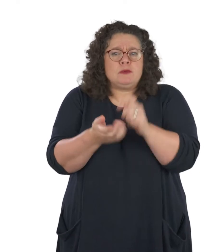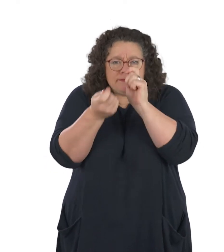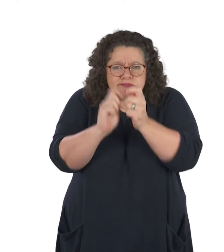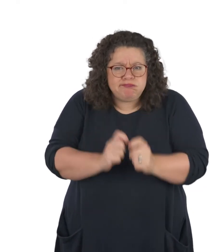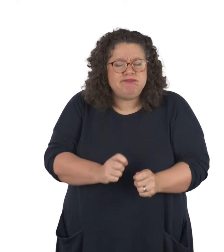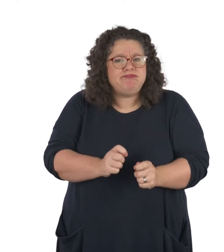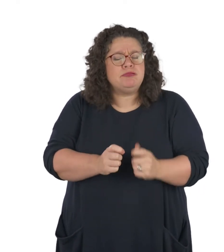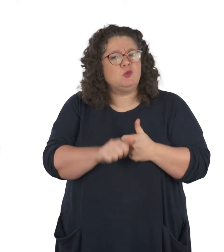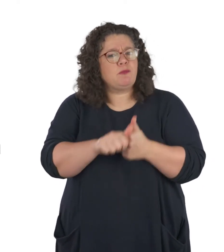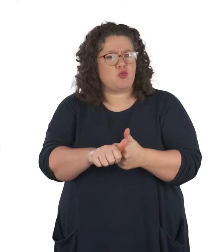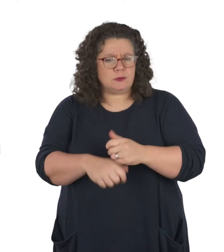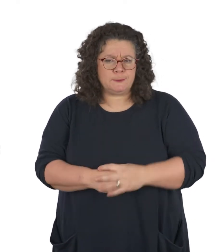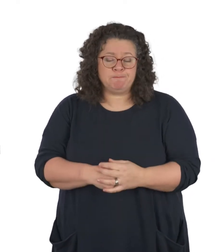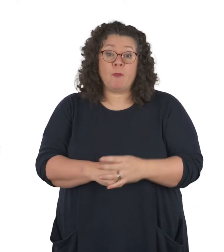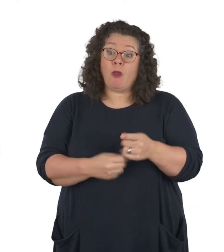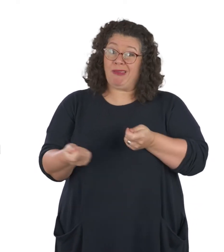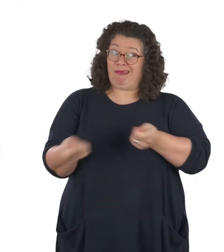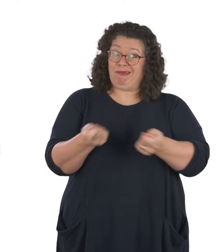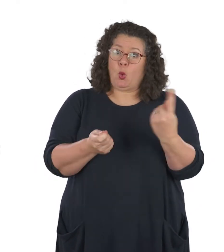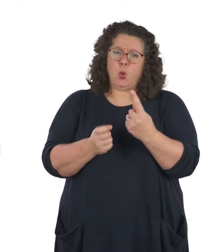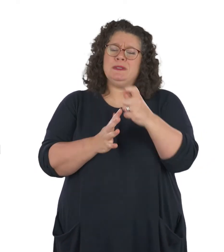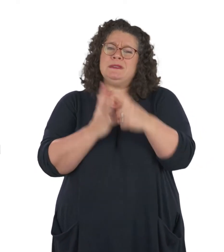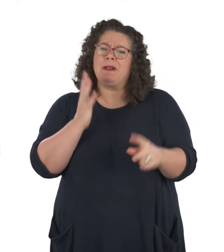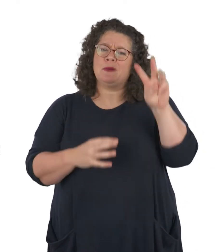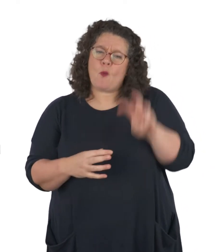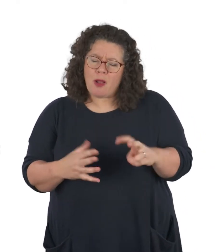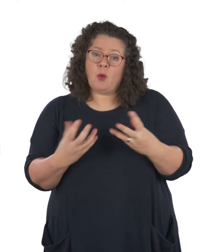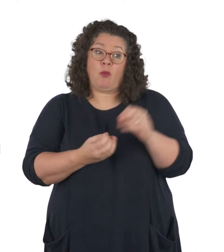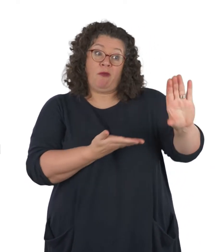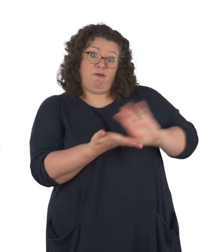The fund is administered by Disability Wales with funding from the Welsh Government.